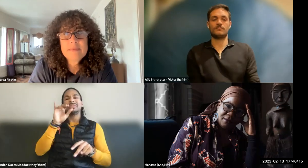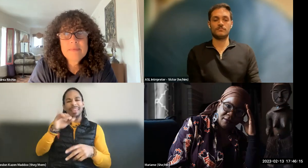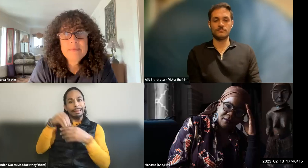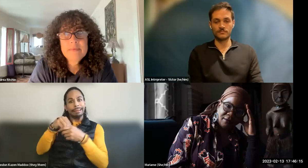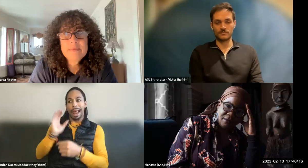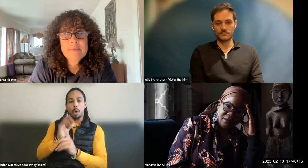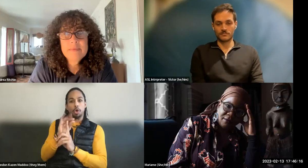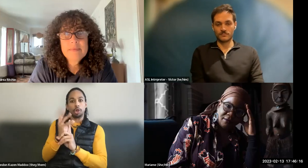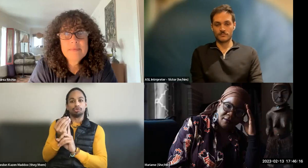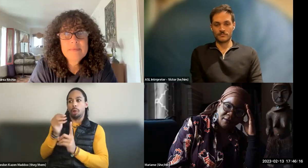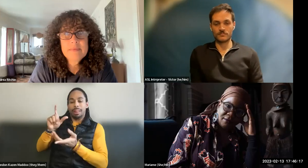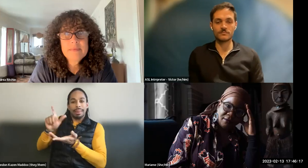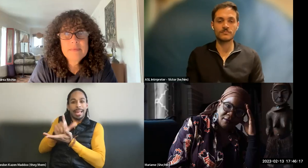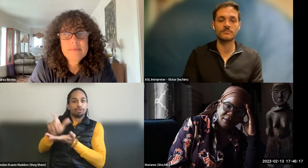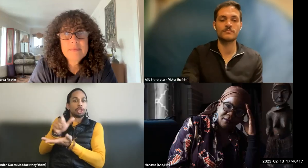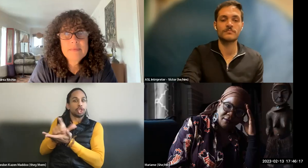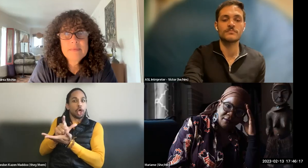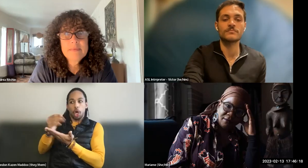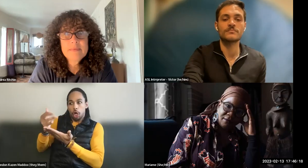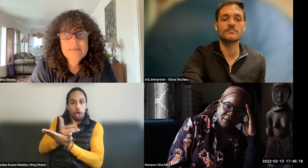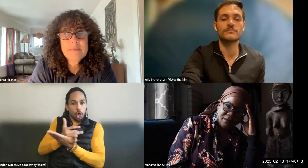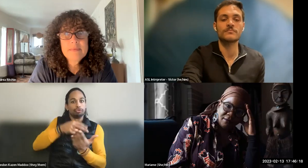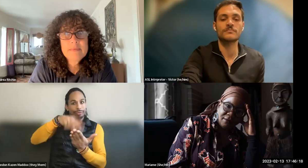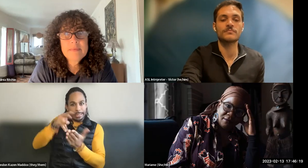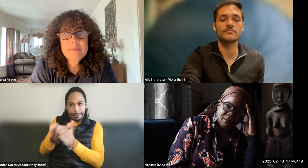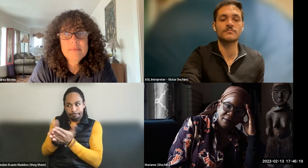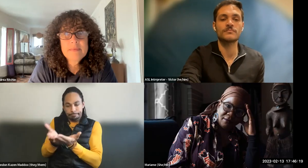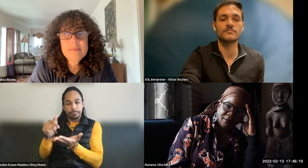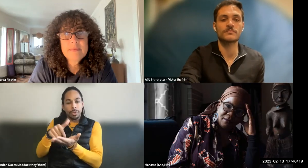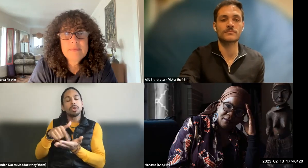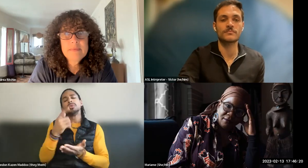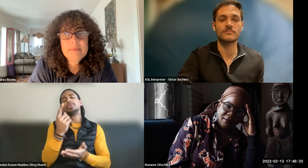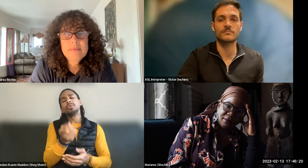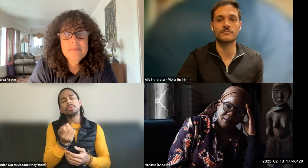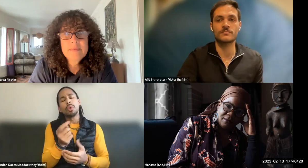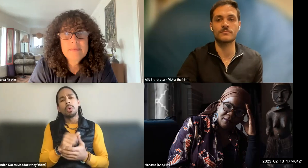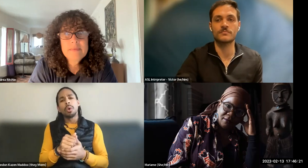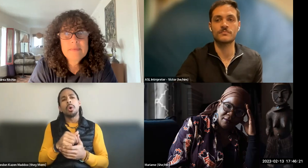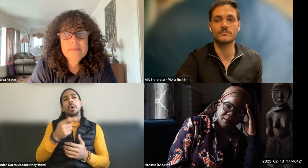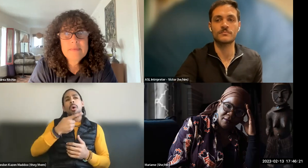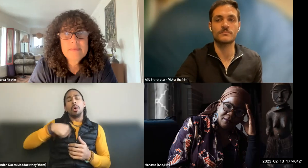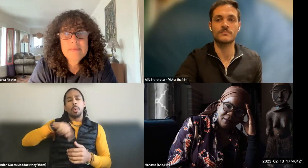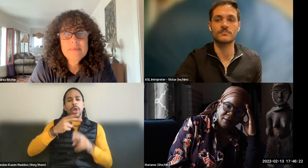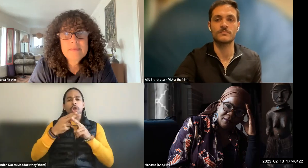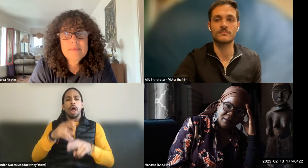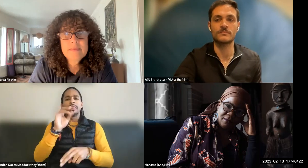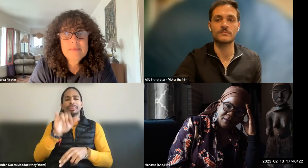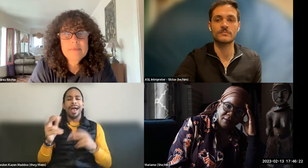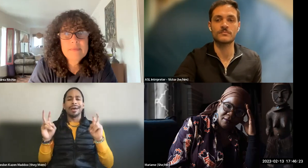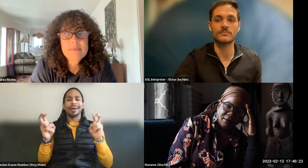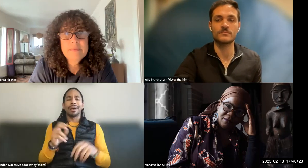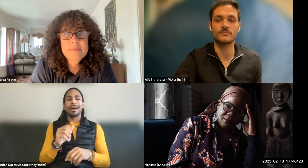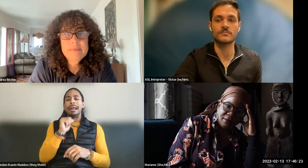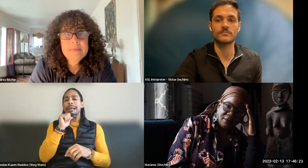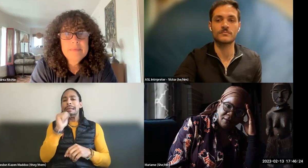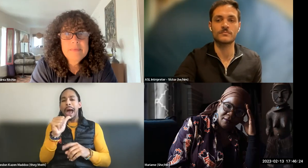literature, it has been theorized as what they call the so-called non-coercive elements